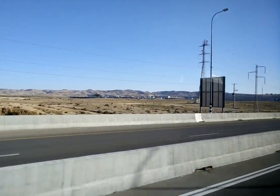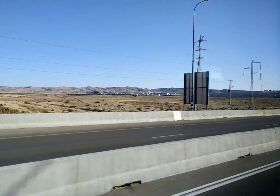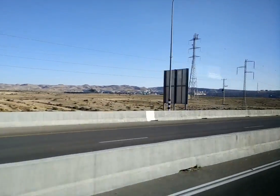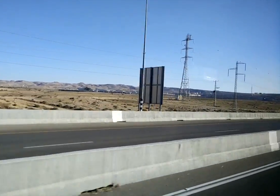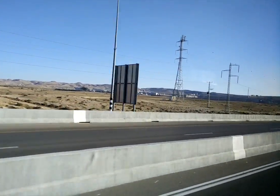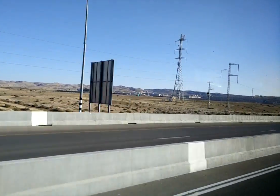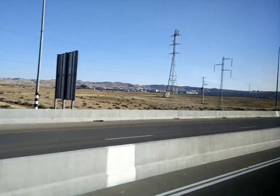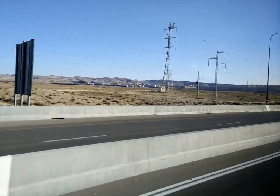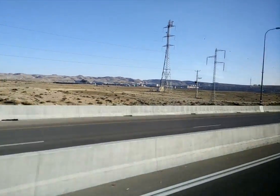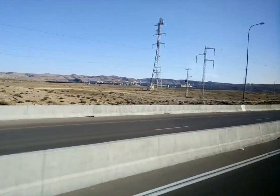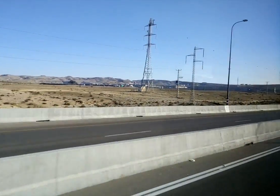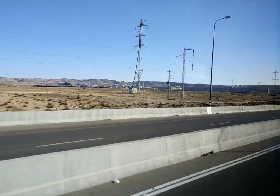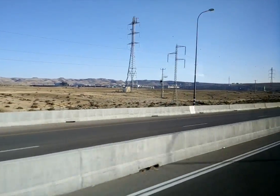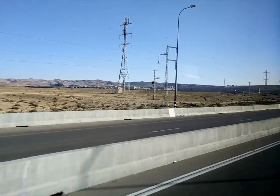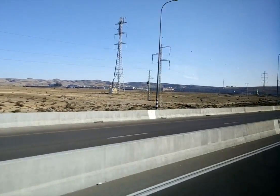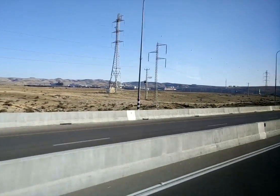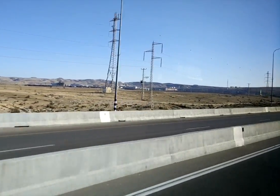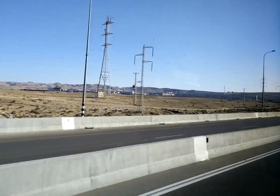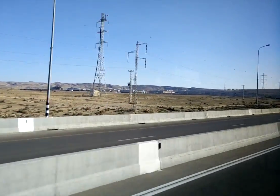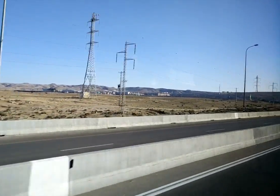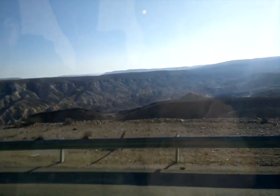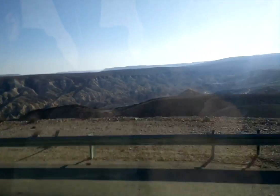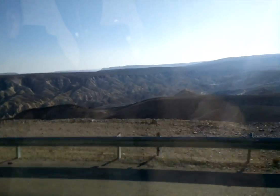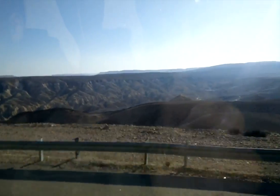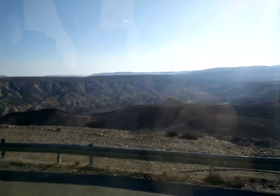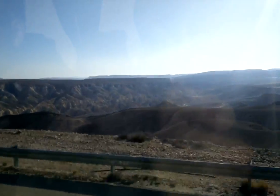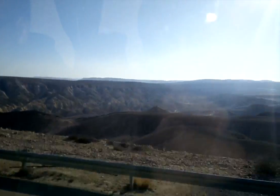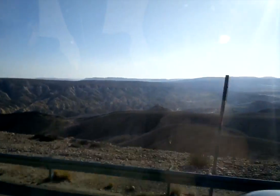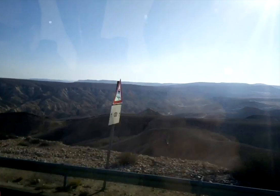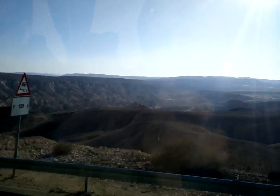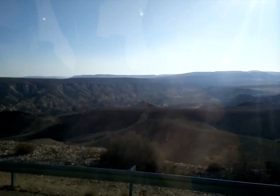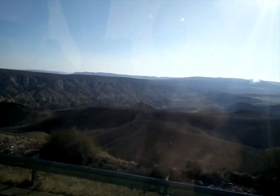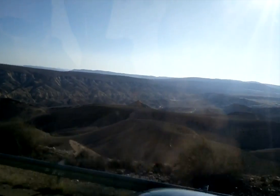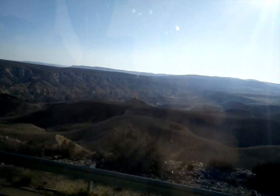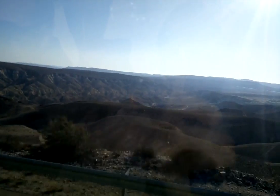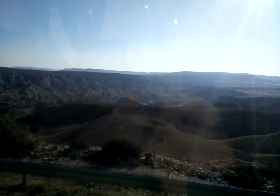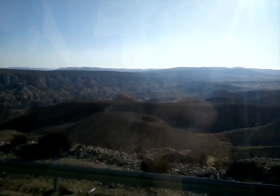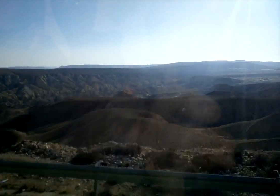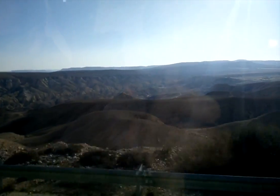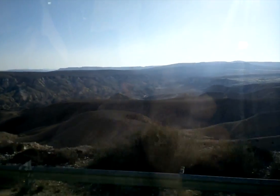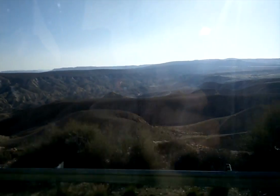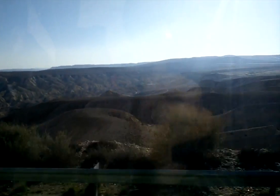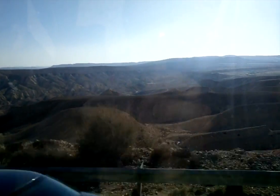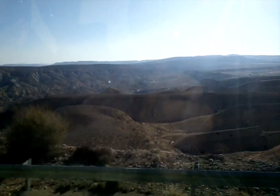Notice how dry the country is. It's a desert area, very arid.